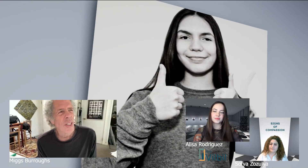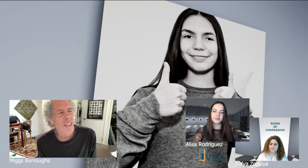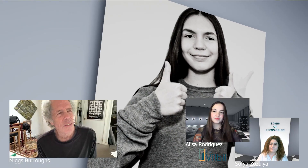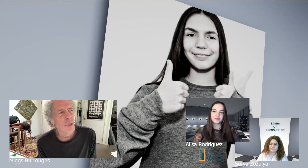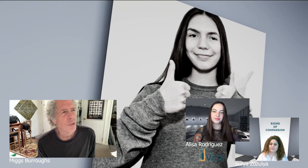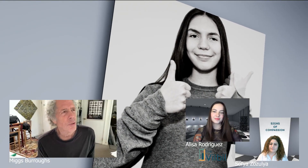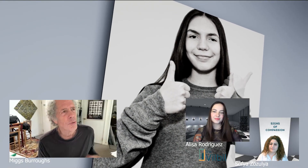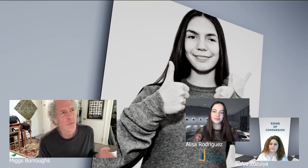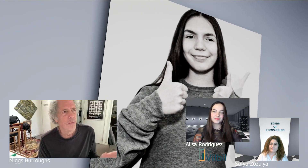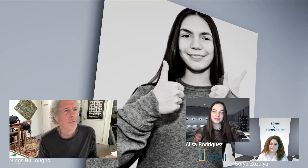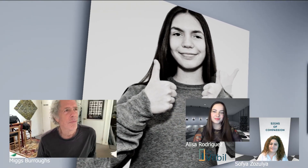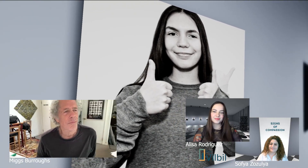it was too